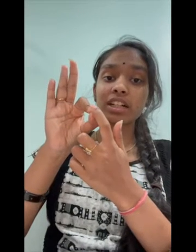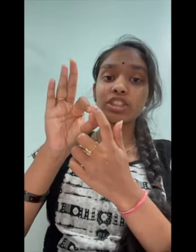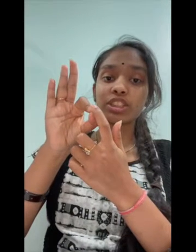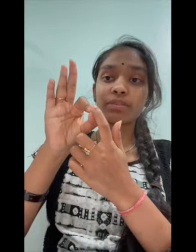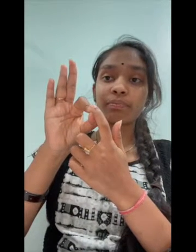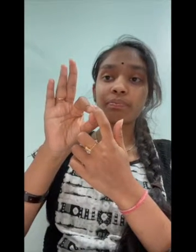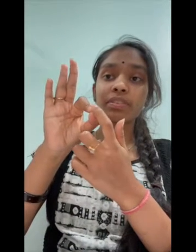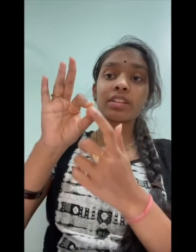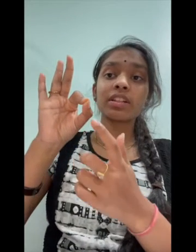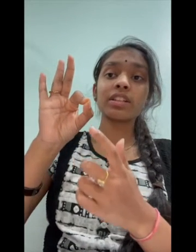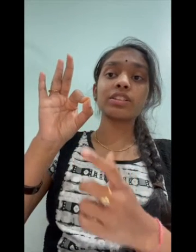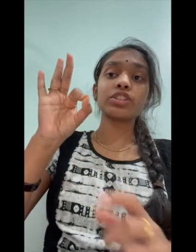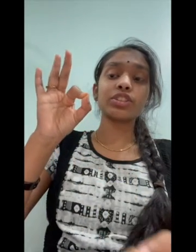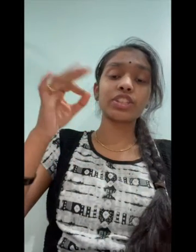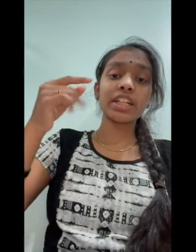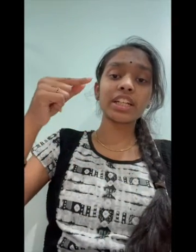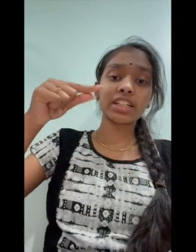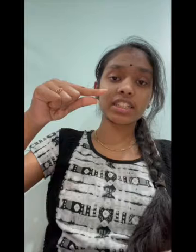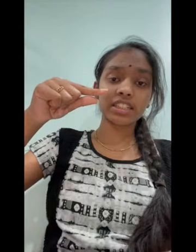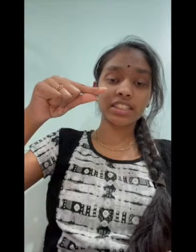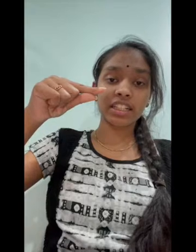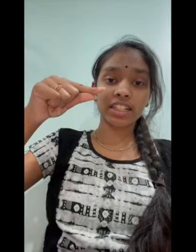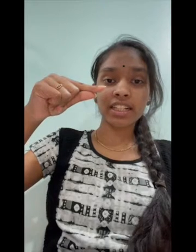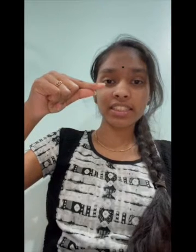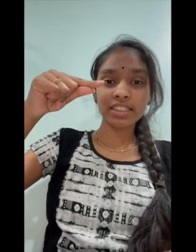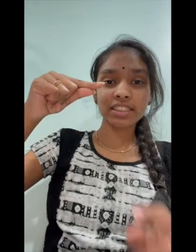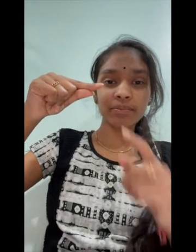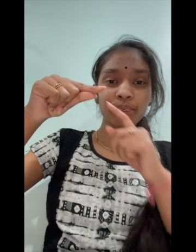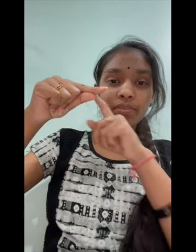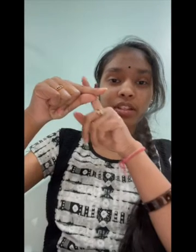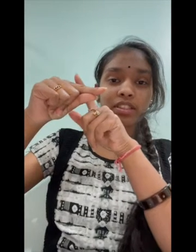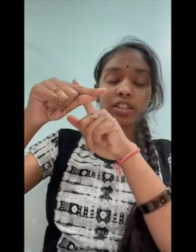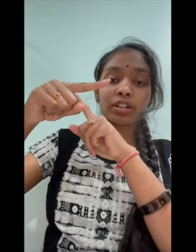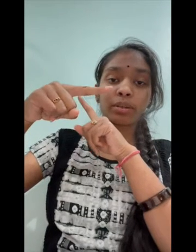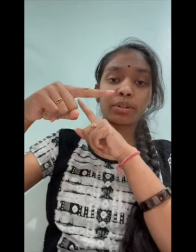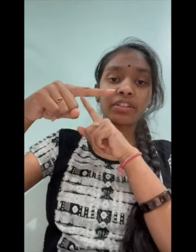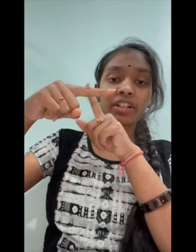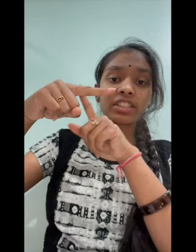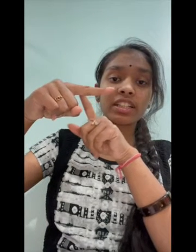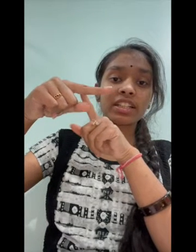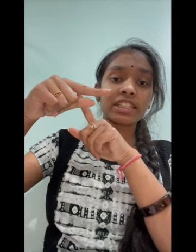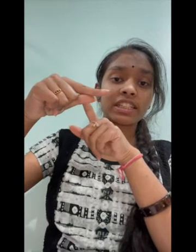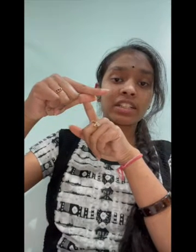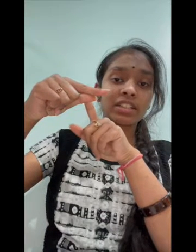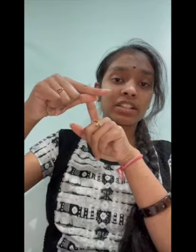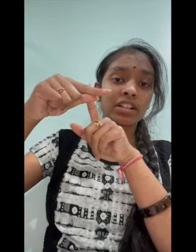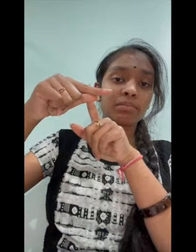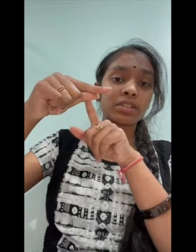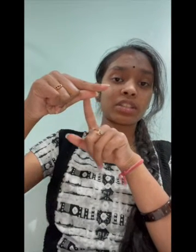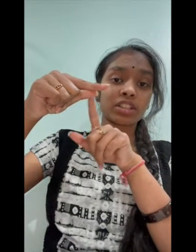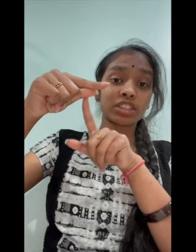touch. G, it's like this. So your pointing finger is like this and your thumb touches